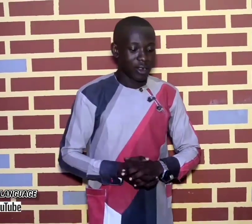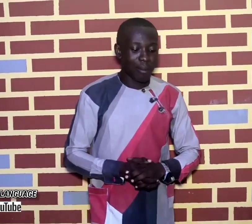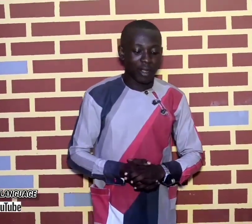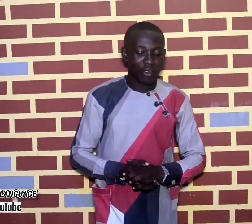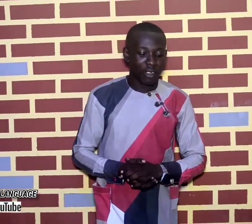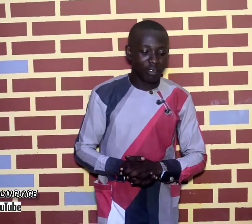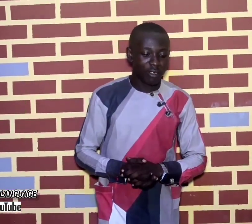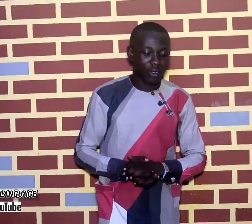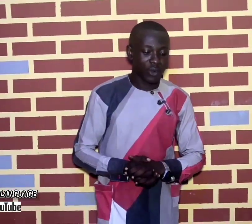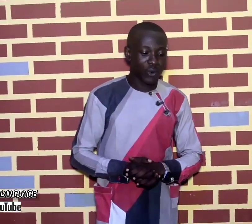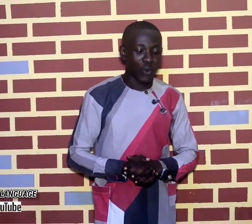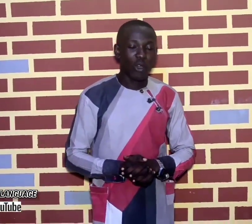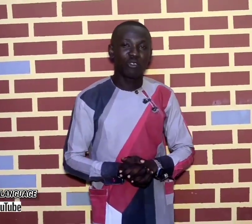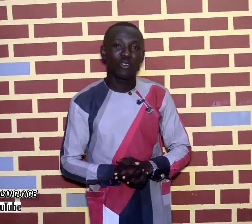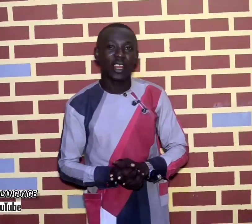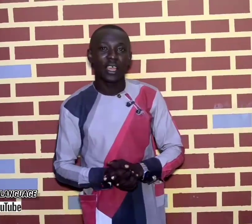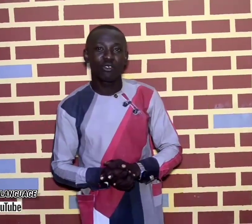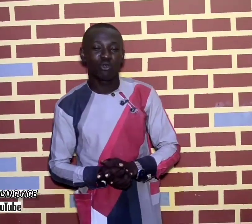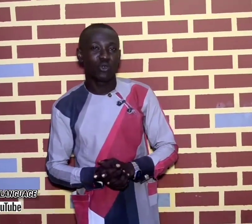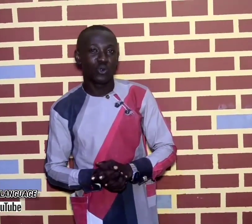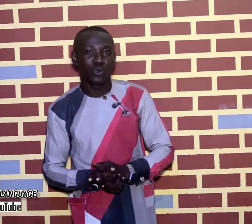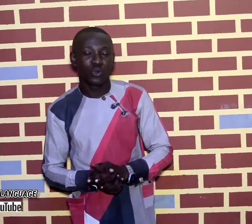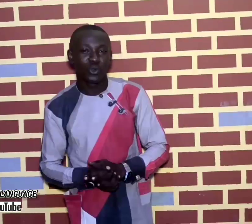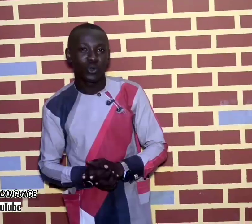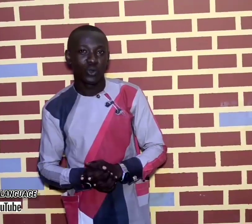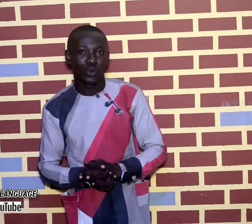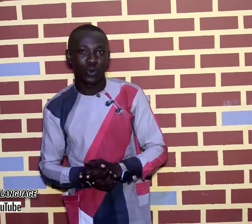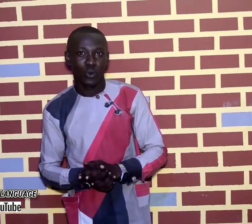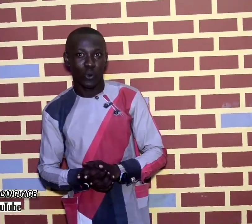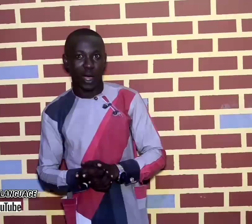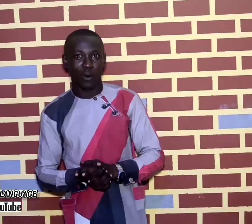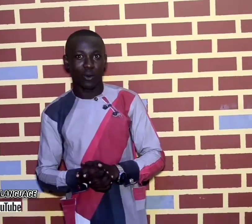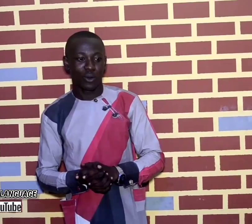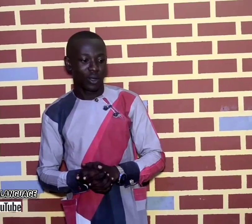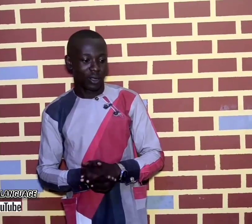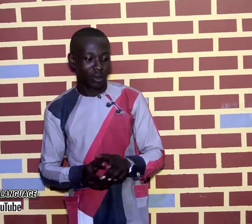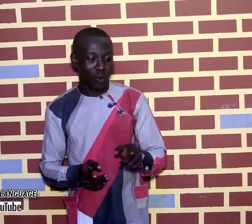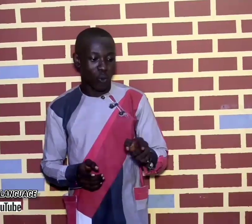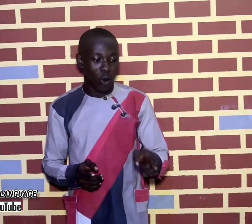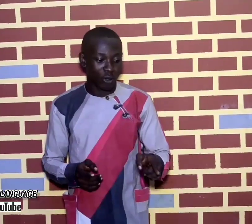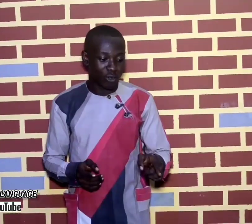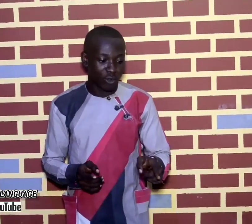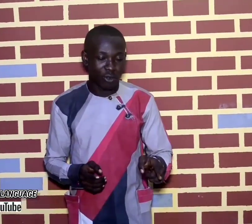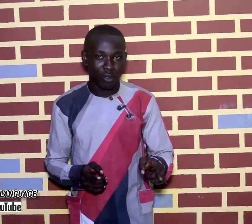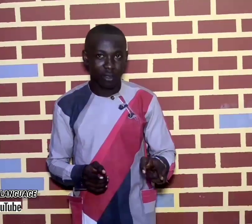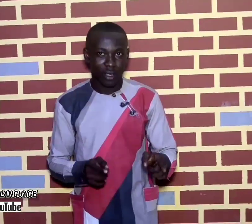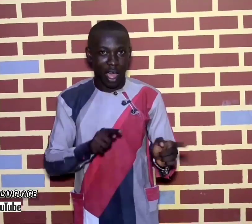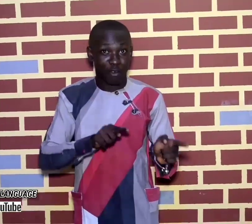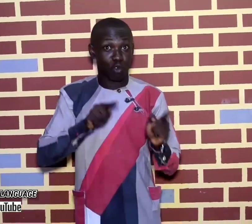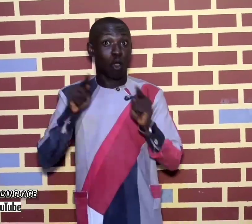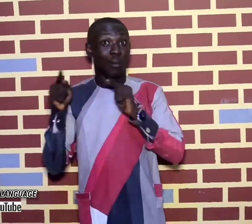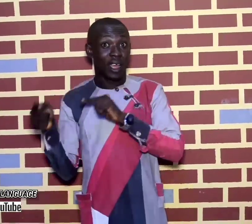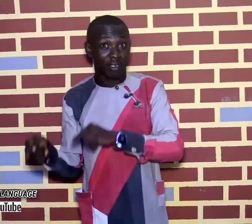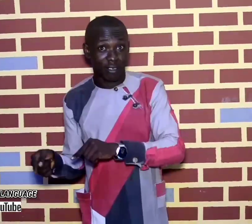Number two is, what do you like to do? Wow. What have to come last.